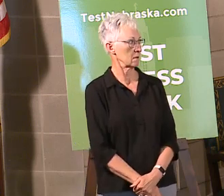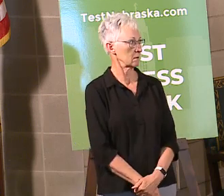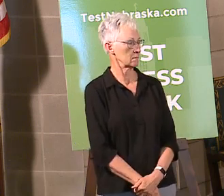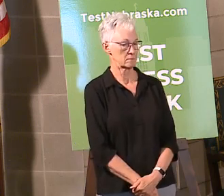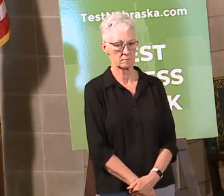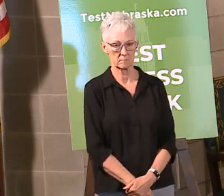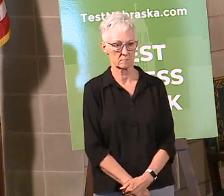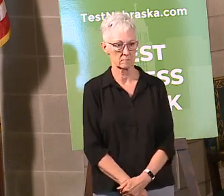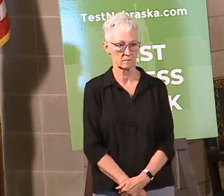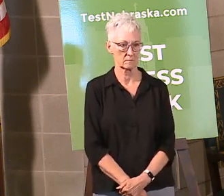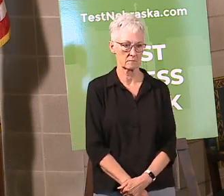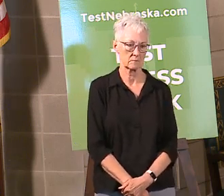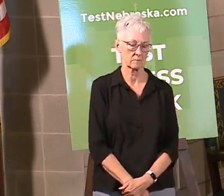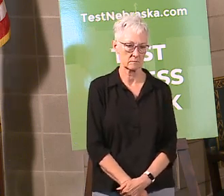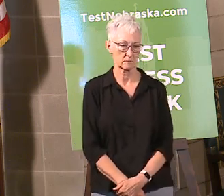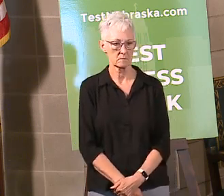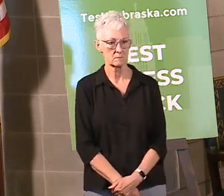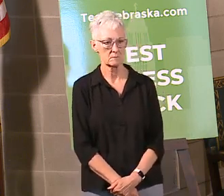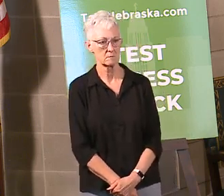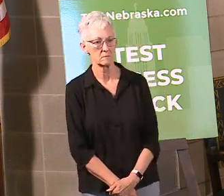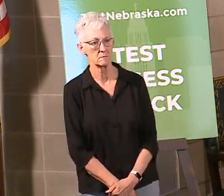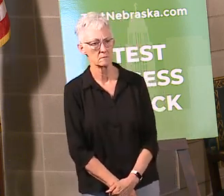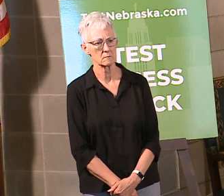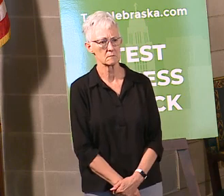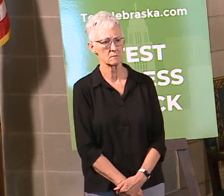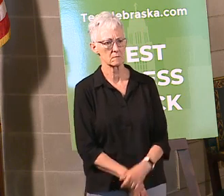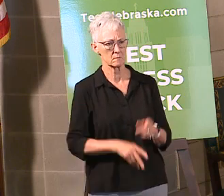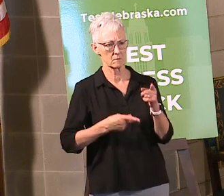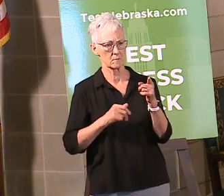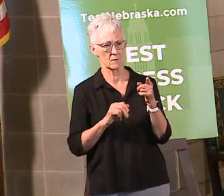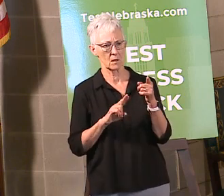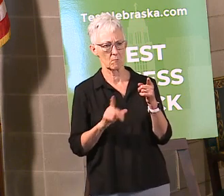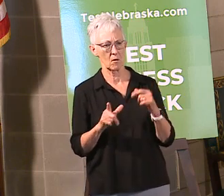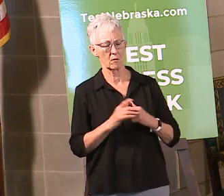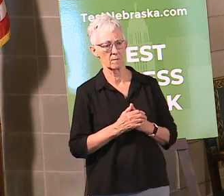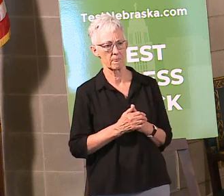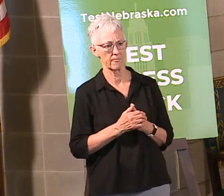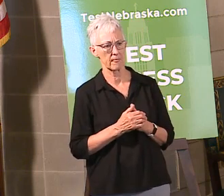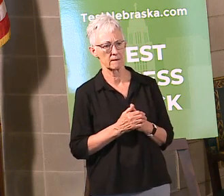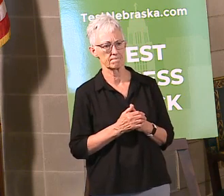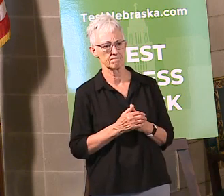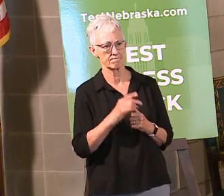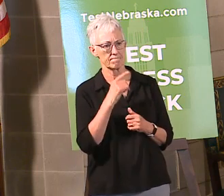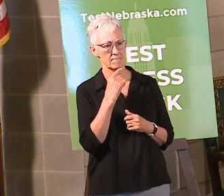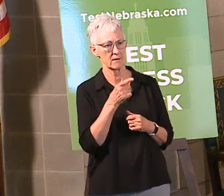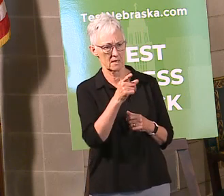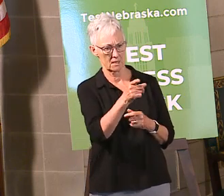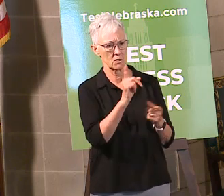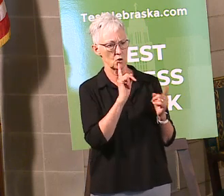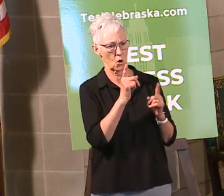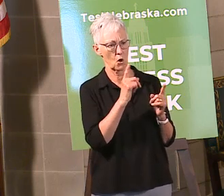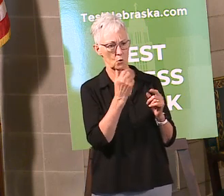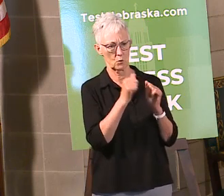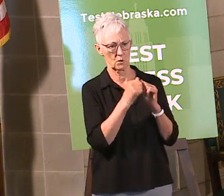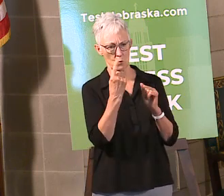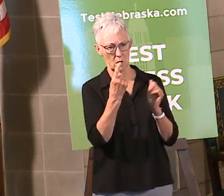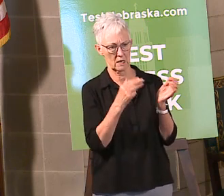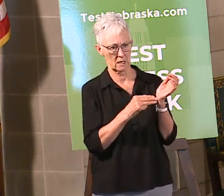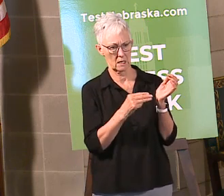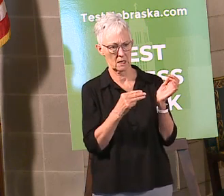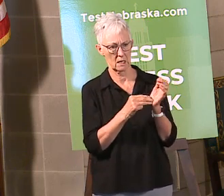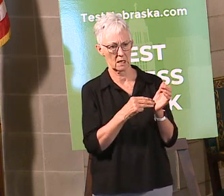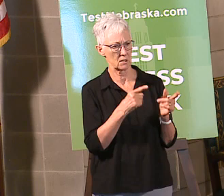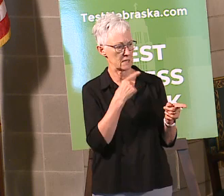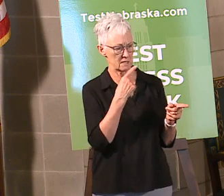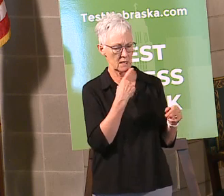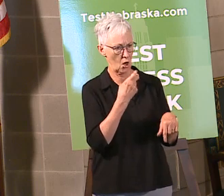Yeah, Paul. Talked to a doctor, he said he's still having trouble getting COVID-19 tests when he needs them. He said it'd